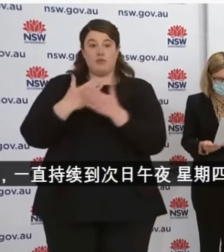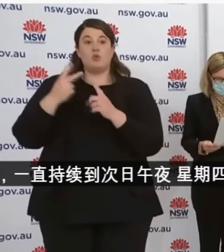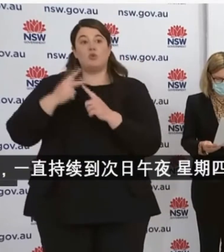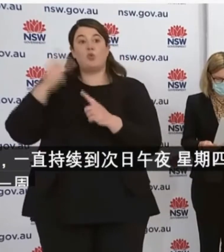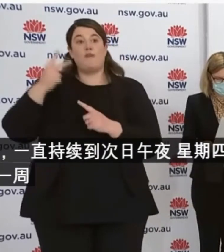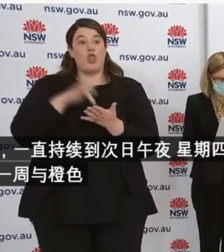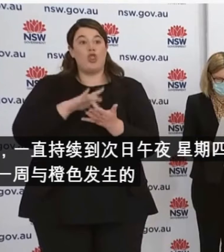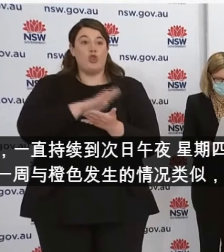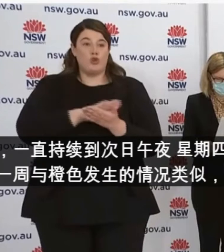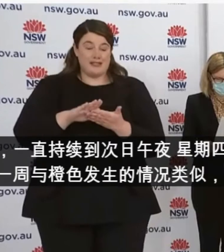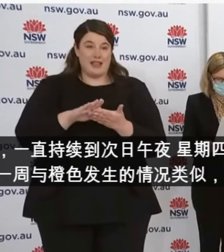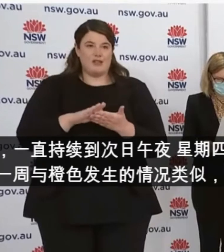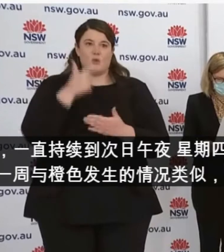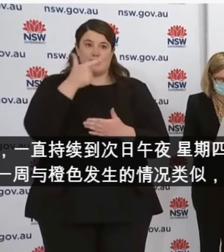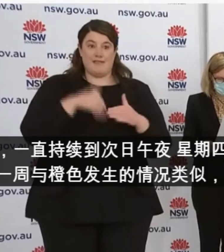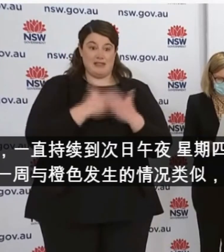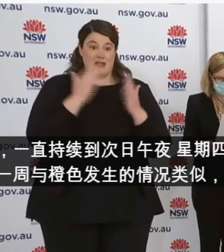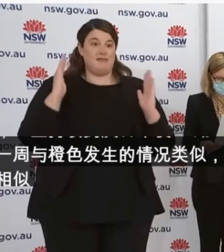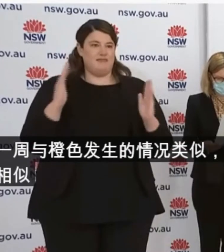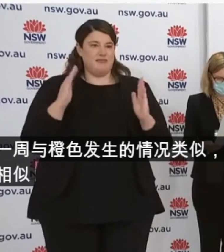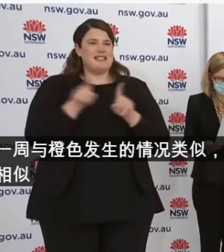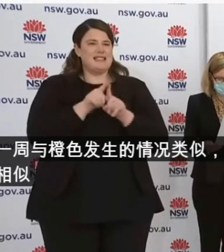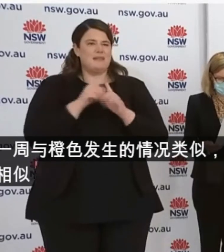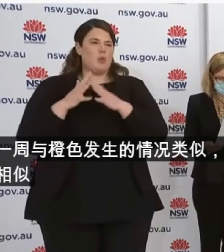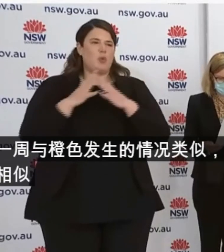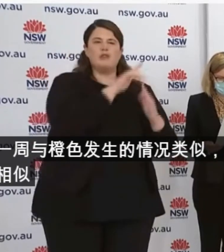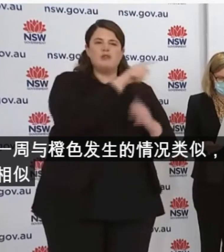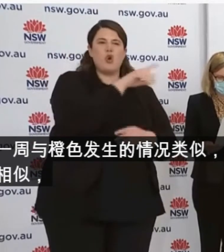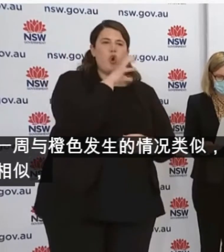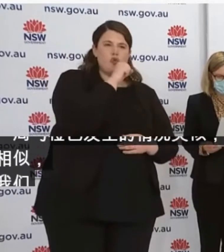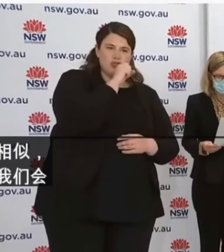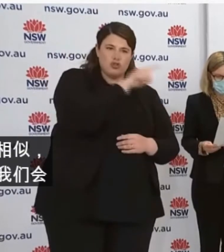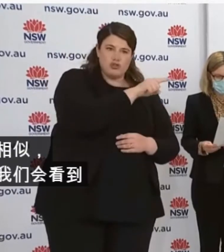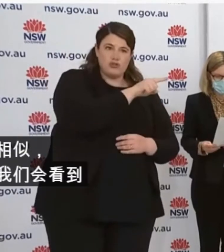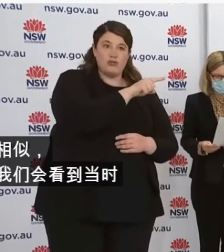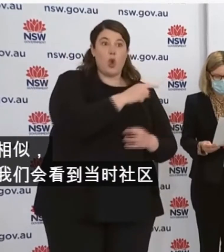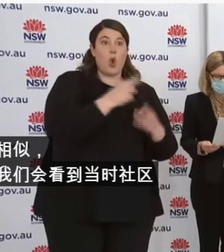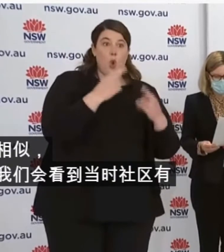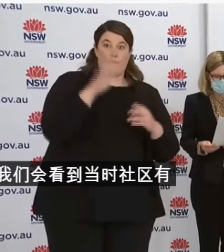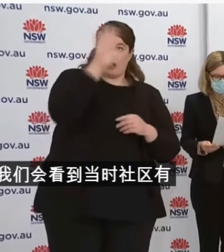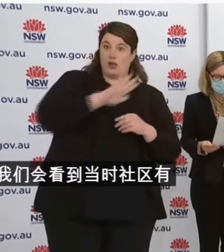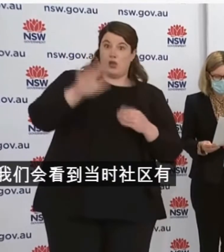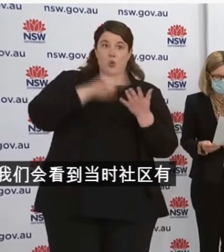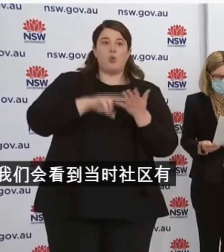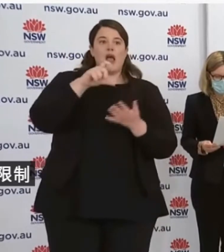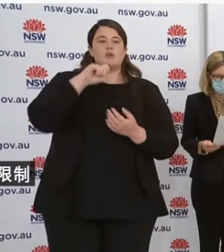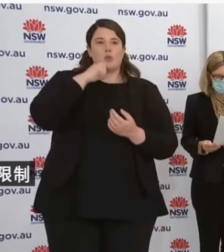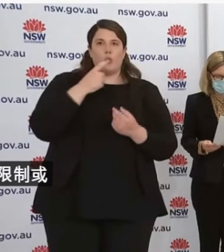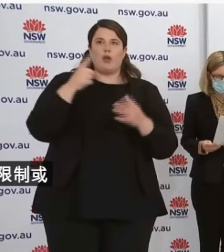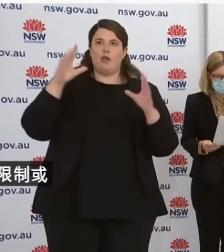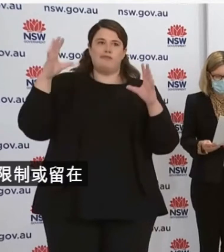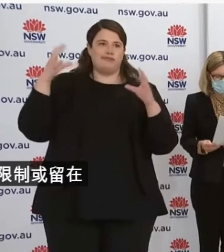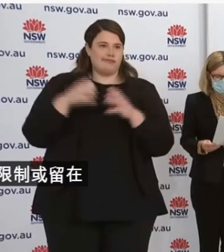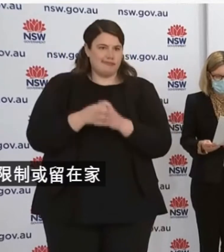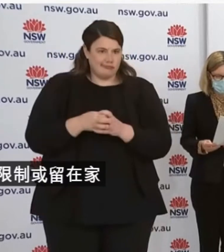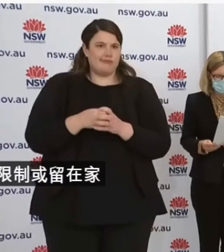Thursday. So a week similar to what occurred in Orange, and hopefully similar to what occurred in Orange, we'll see that community have its restrictions or stay at